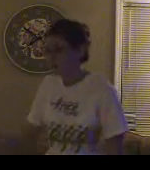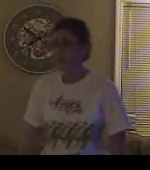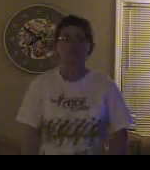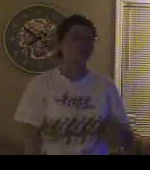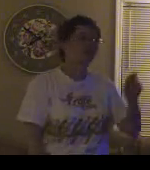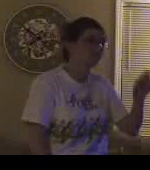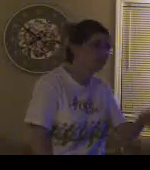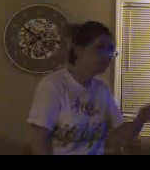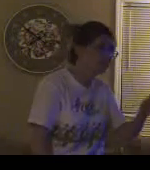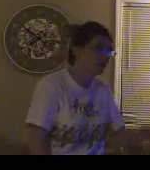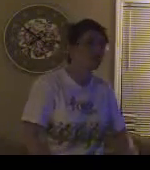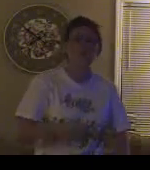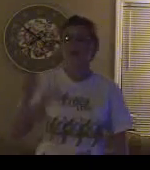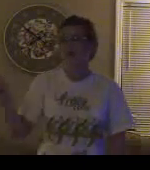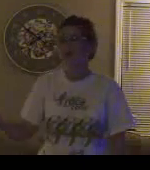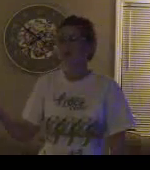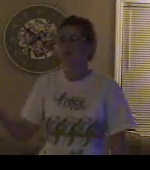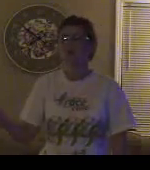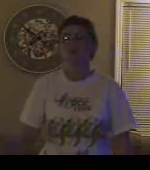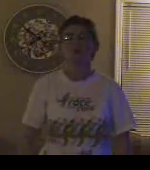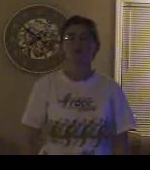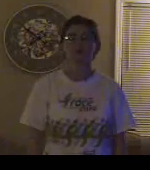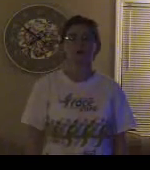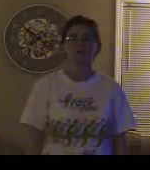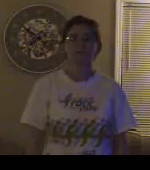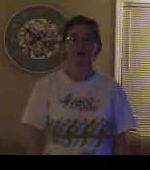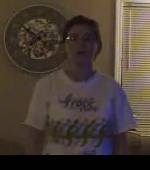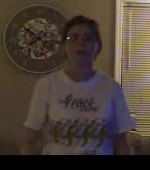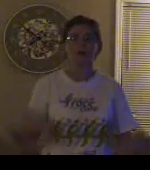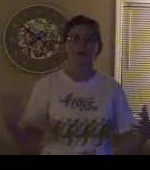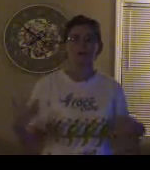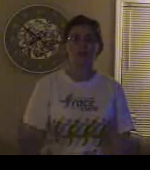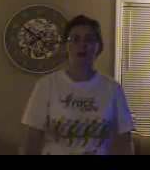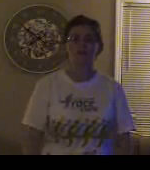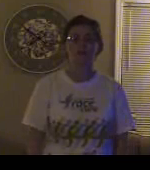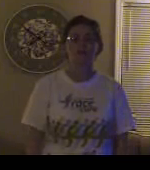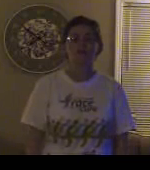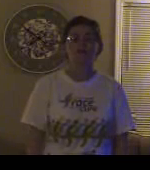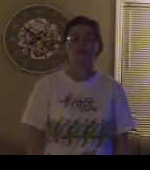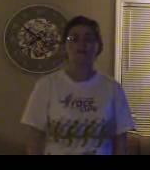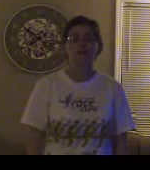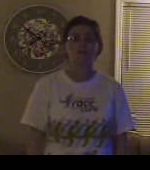like I was kind of shaking hands, where it talks about gathering around, then the